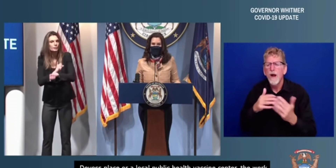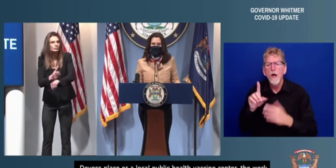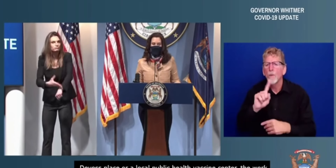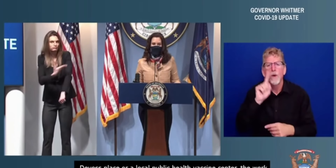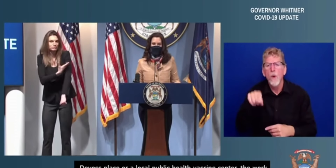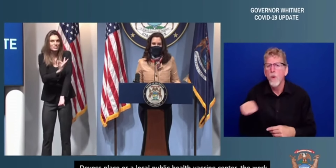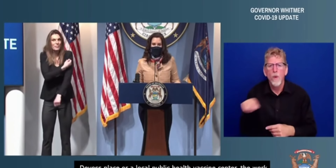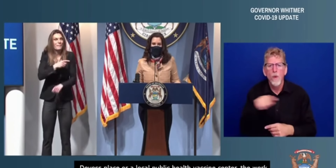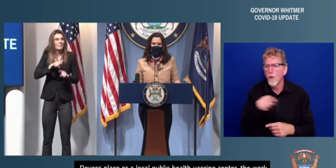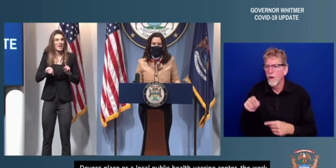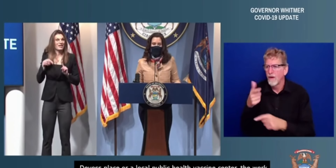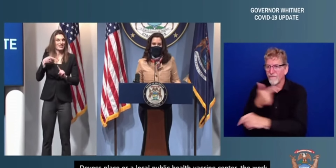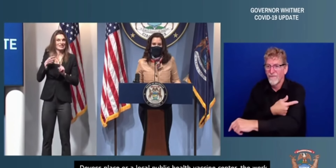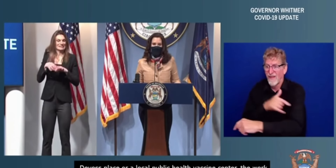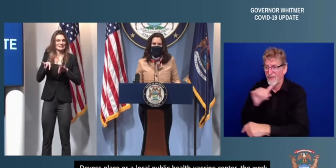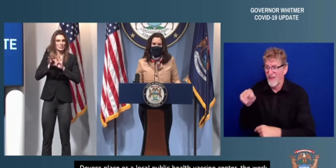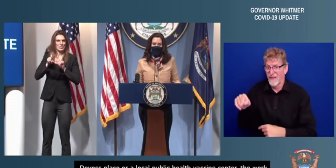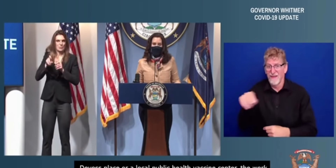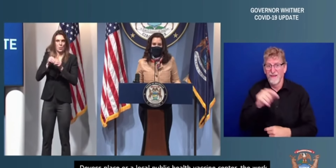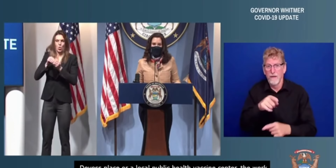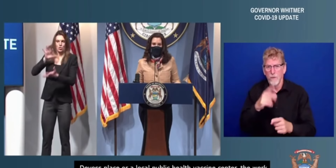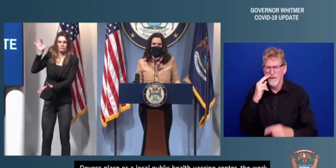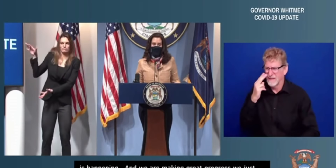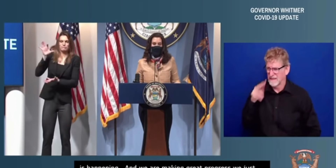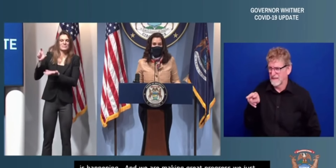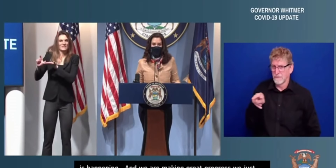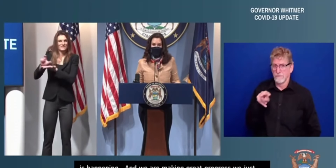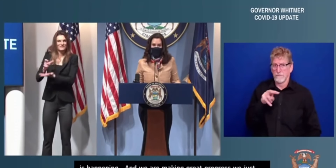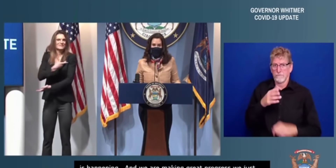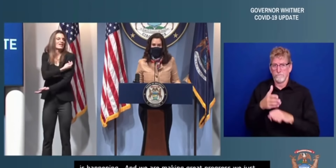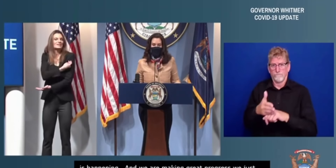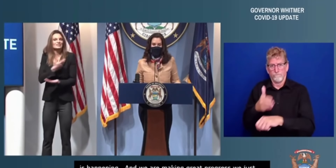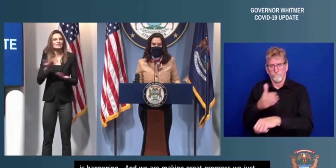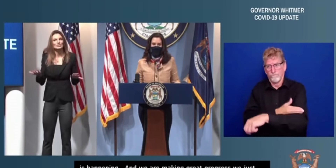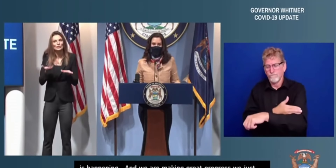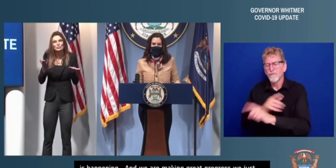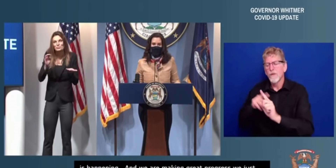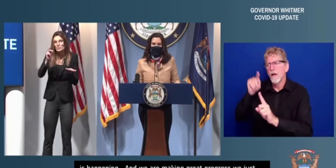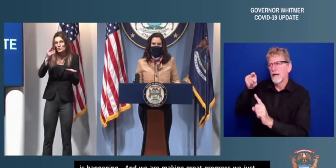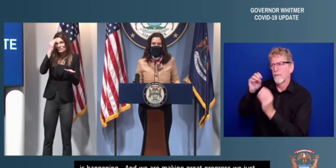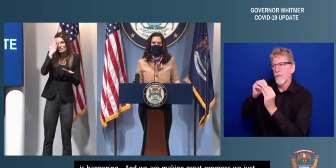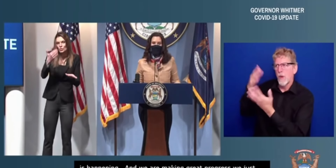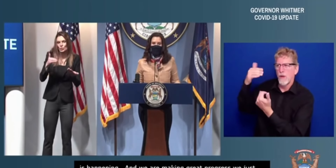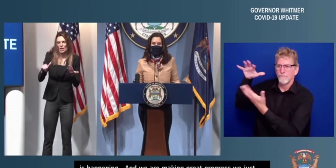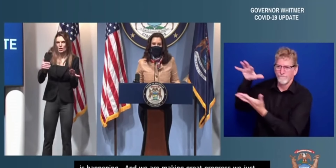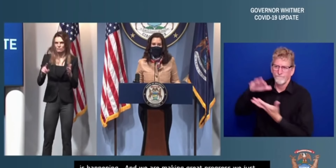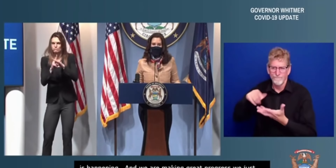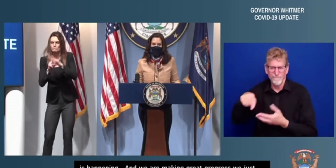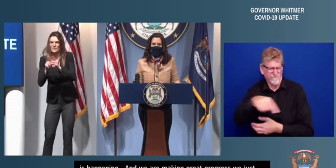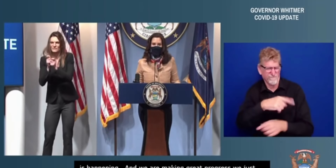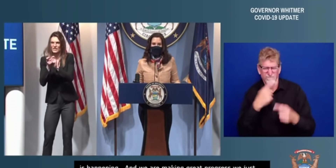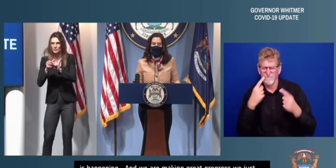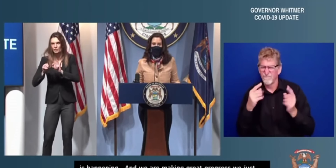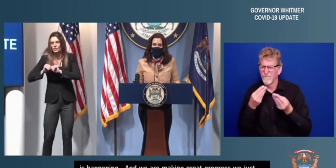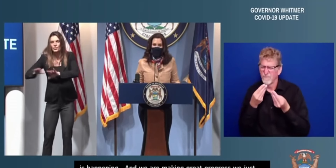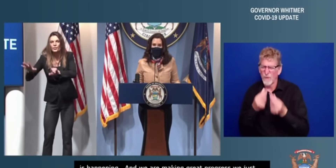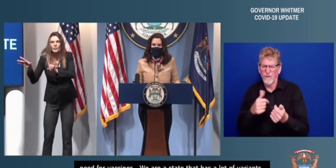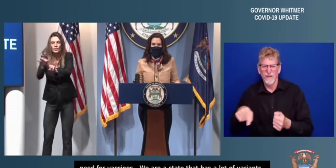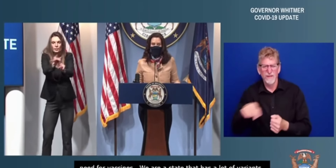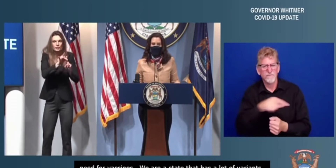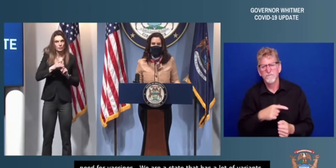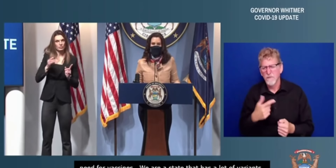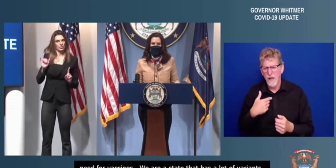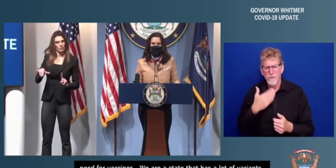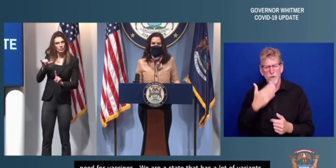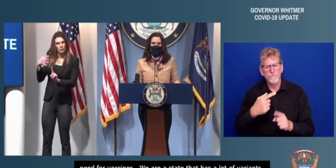more vaccines because we are a state that has a lot of variants, and we've got a big part of our population that never got COVID in